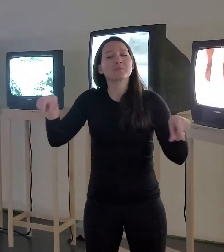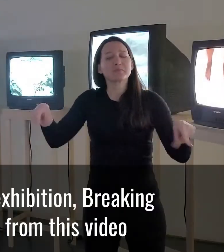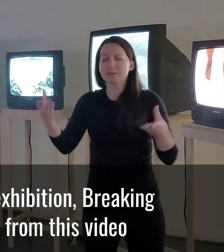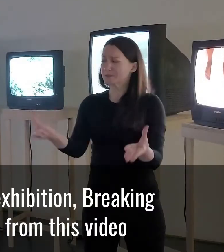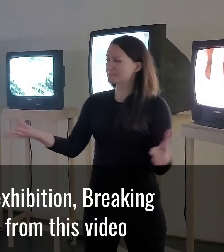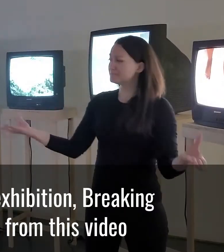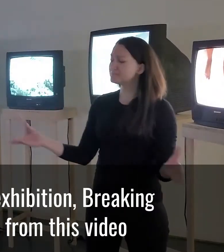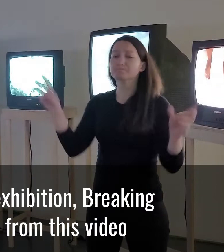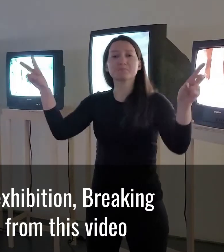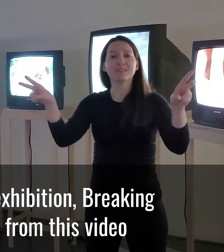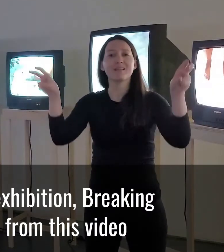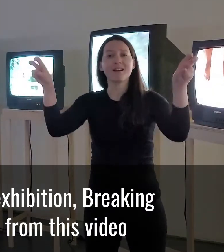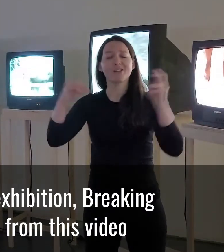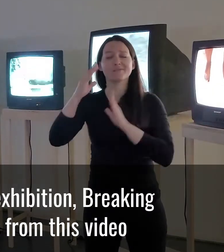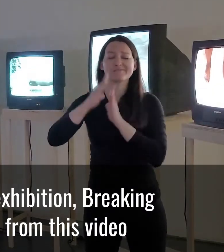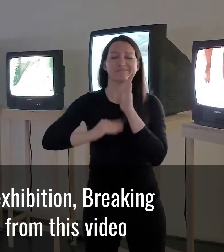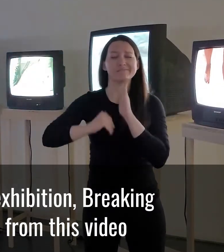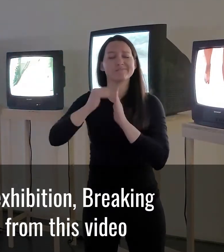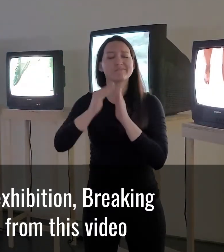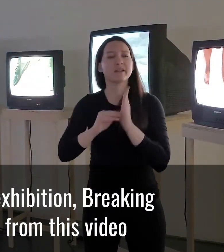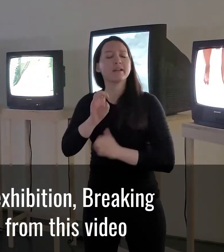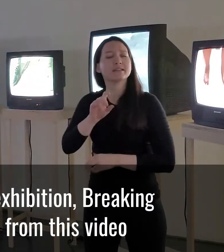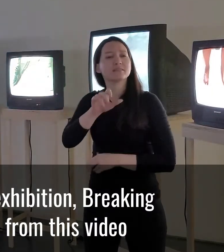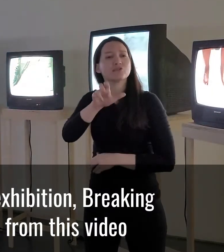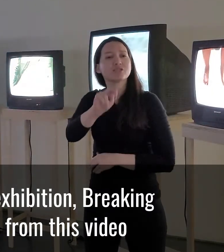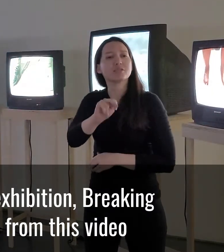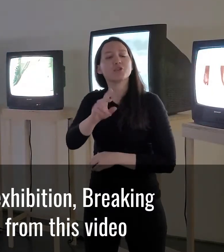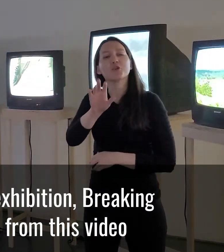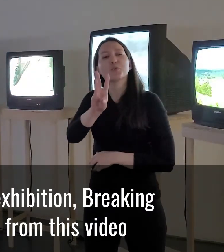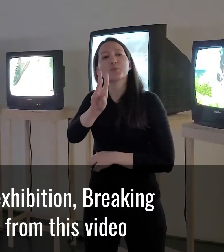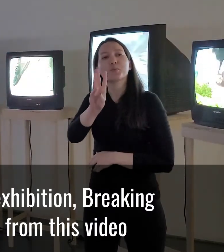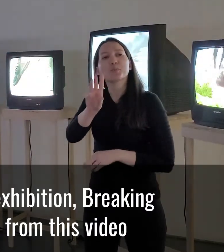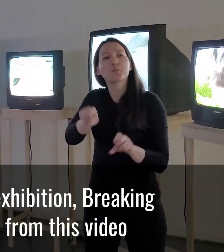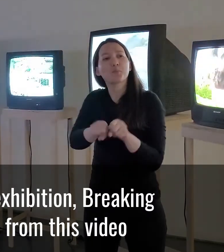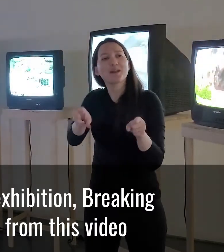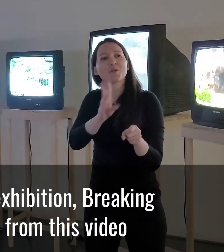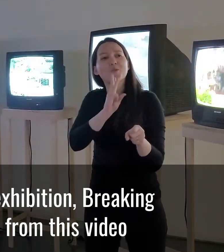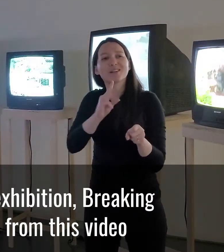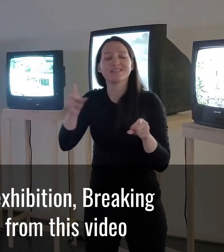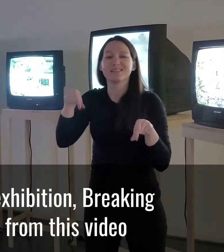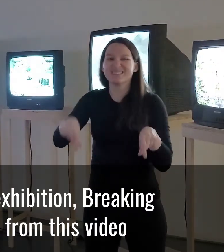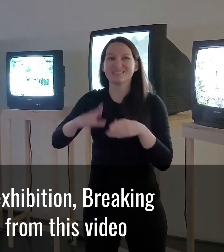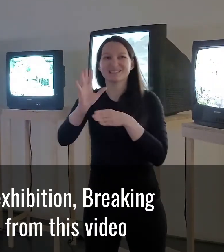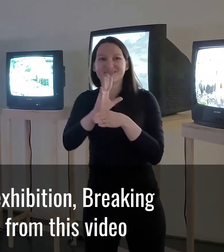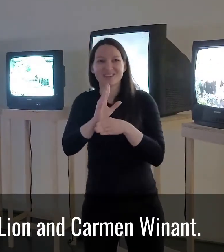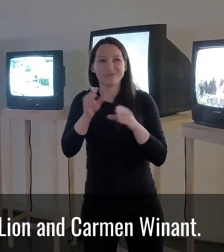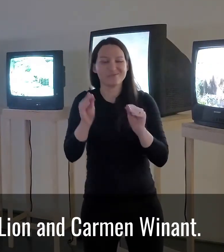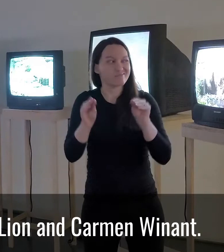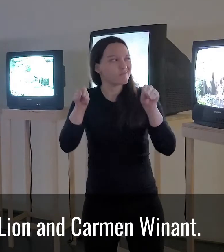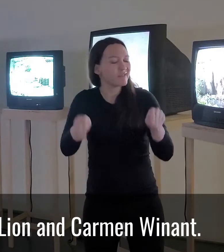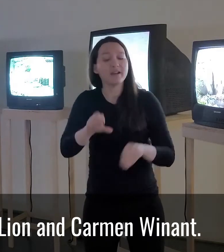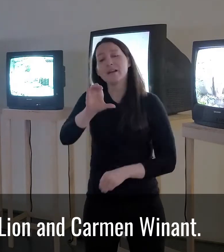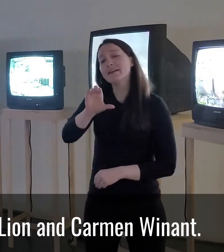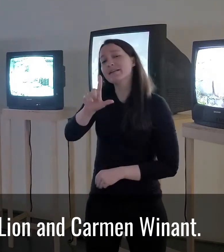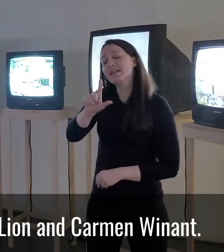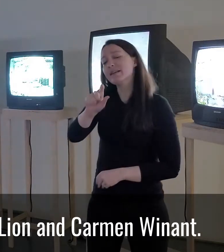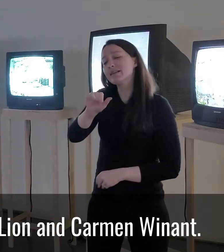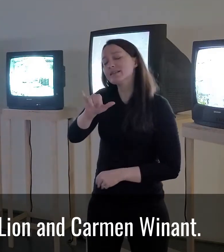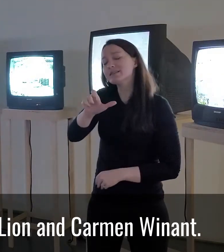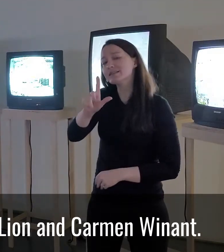The title of this exhibition, Breaking Water, comes from this video installation by Callista